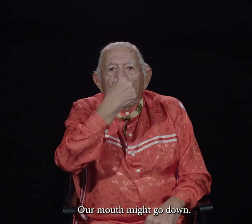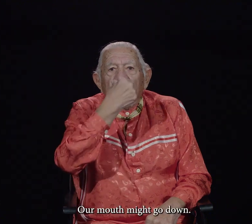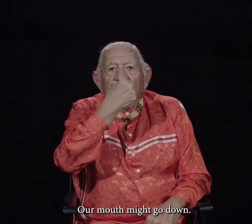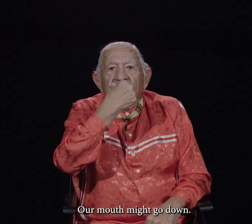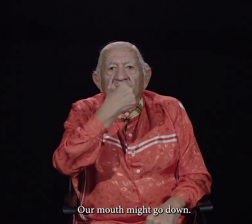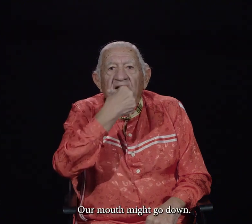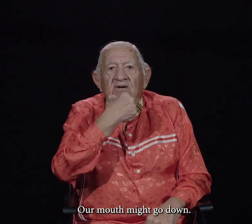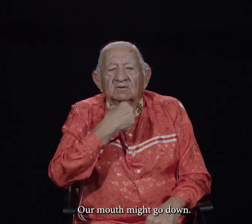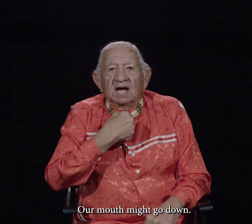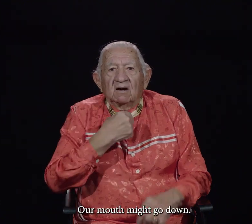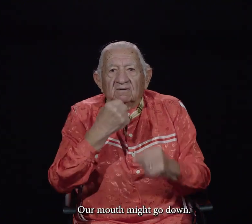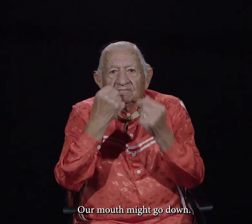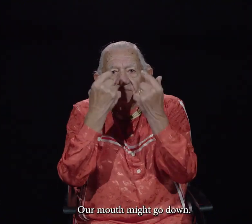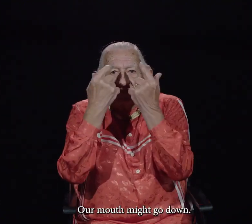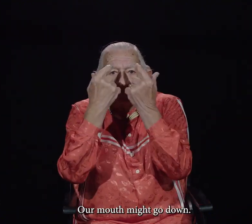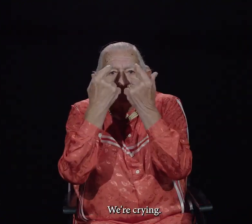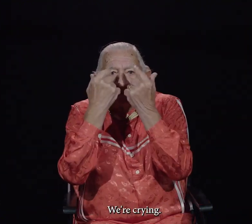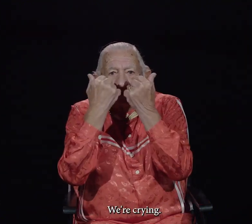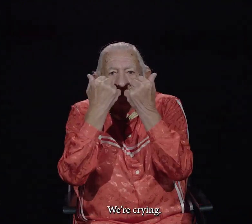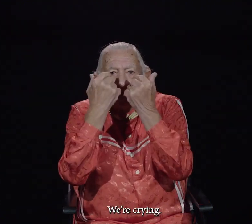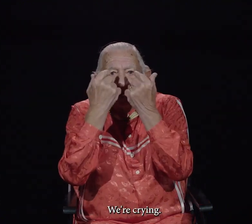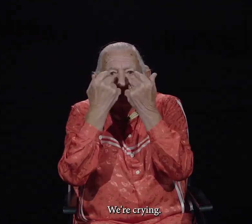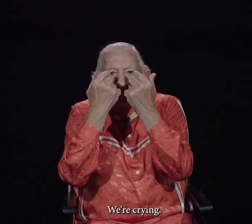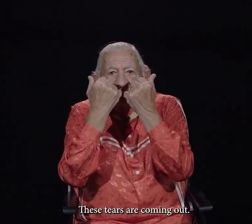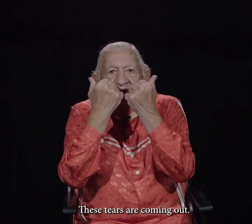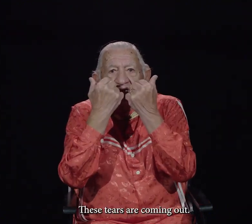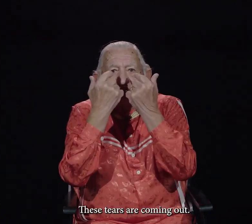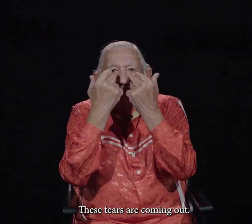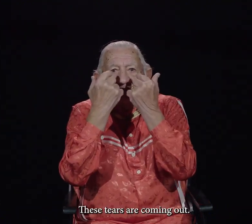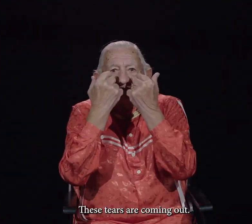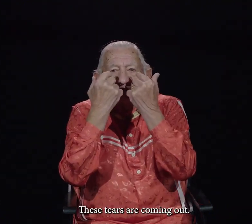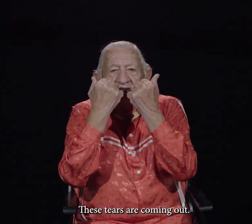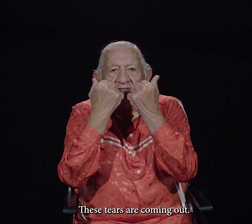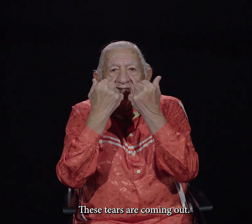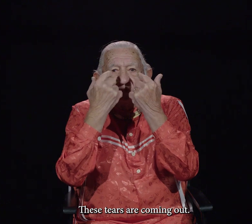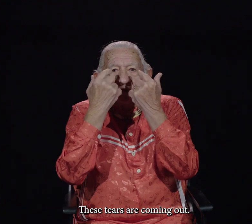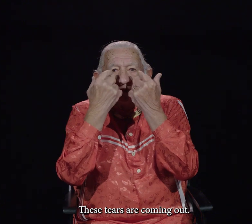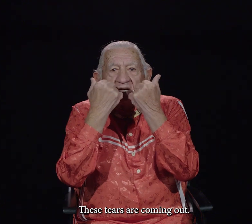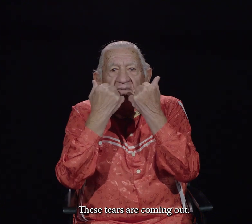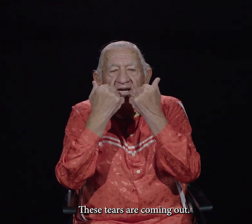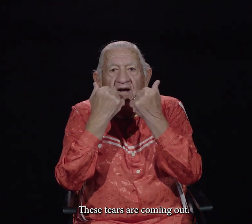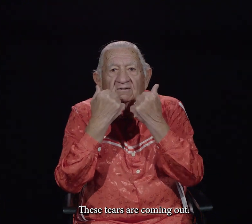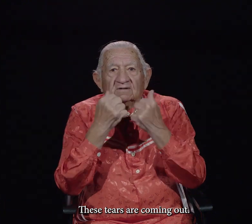mouth might go down. We're crying. These tears are coming out.